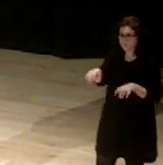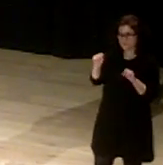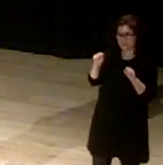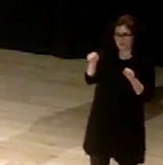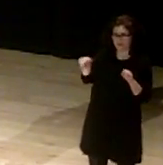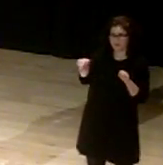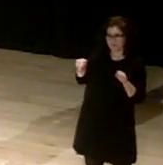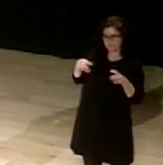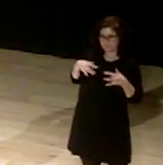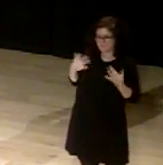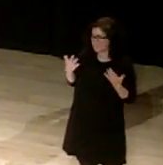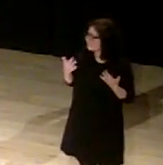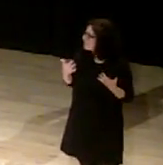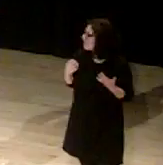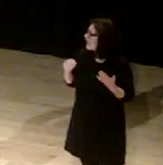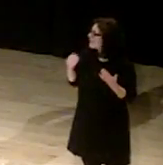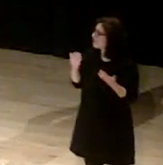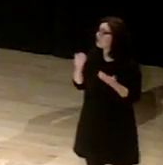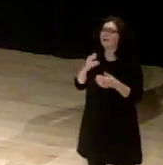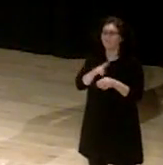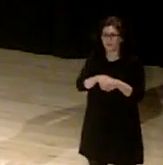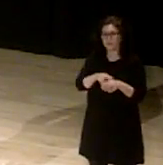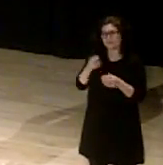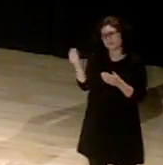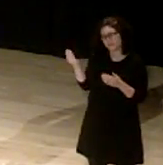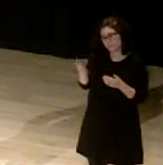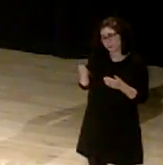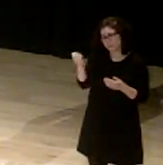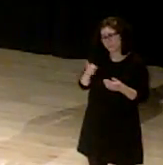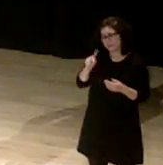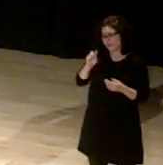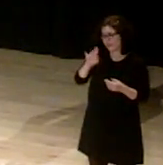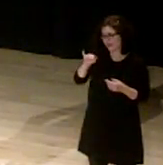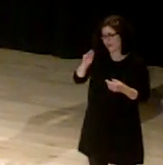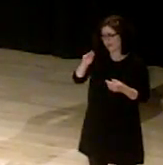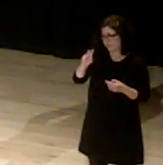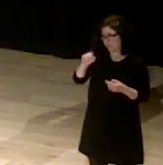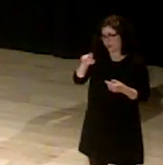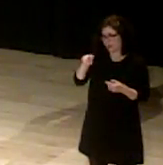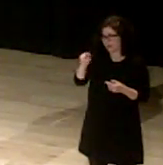And of course, please welcome back Terry McMahon.